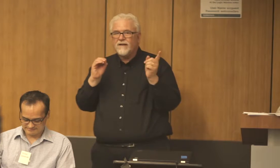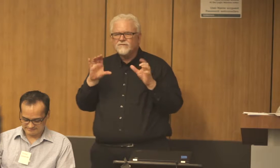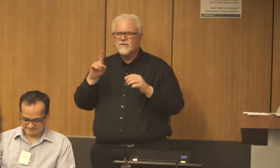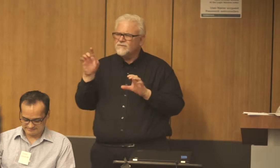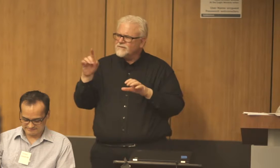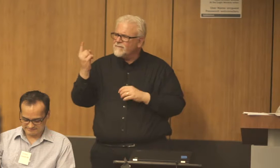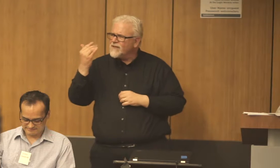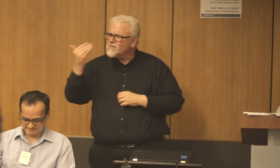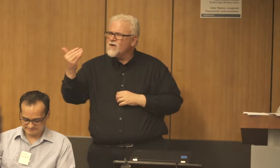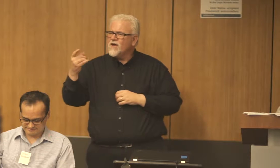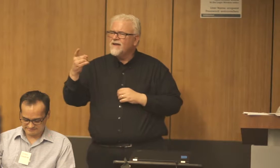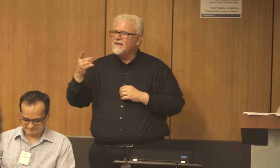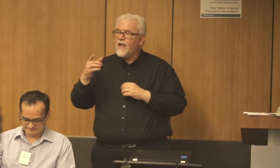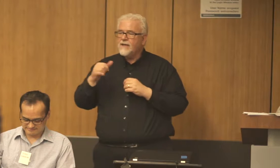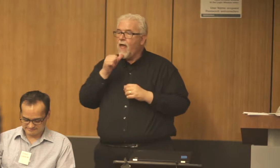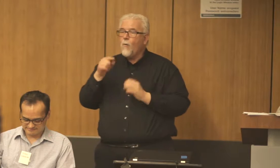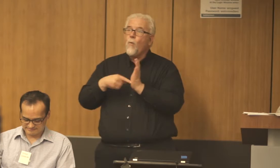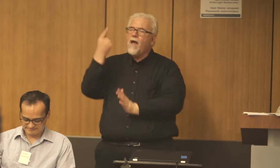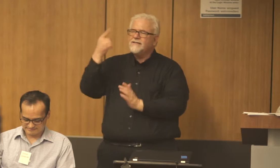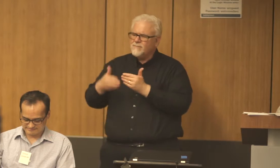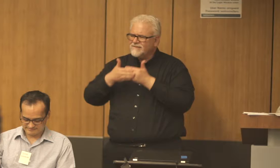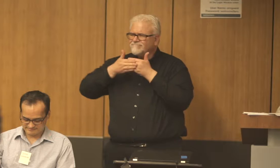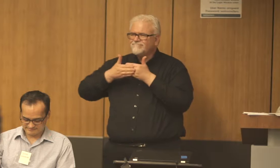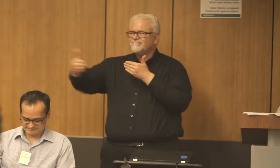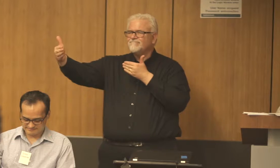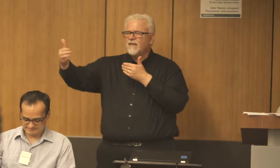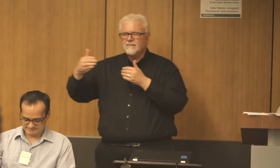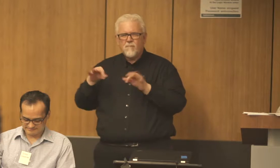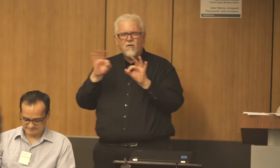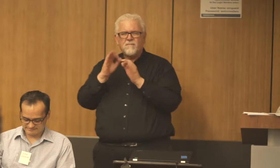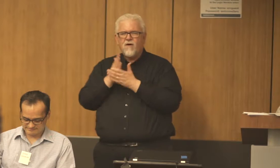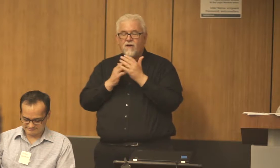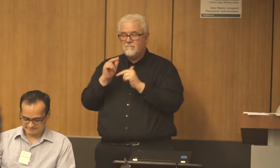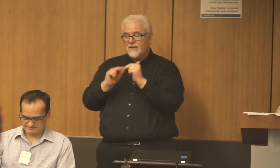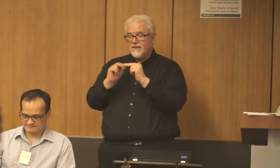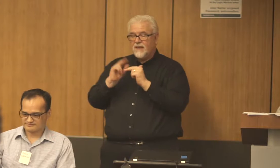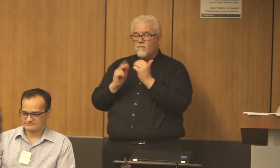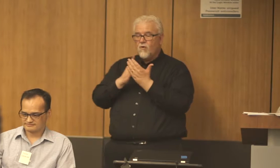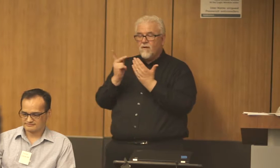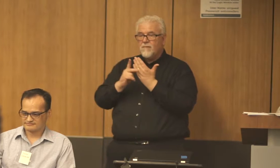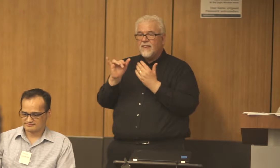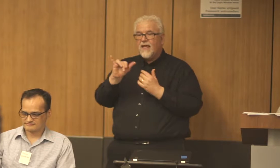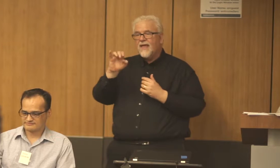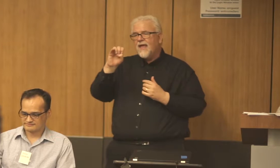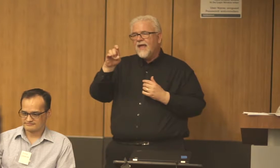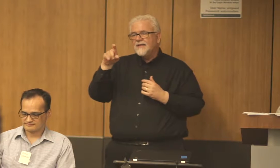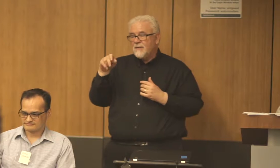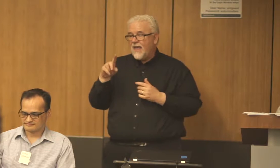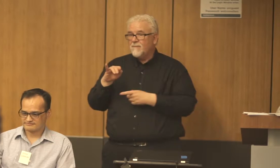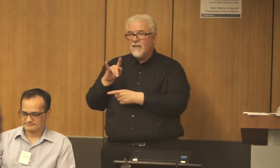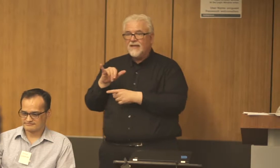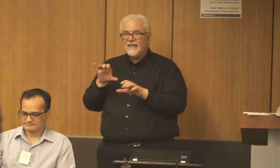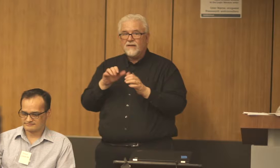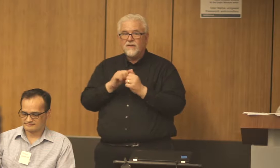and sustainable. I mean, that's the important part, I think, is building a program like Expandibility did with SAP that is something